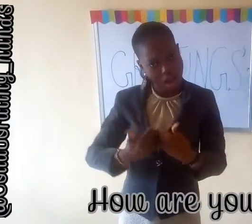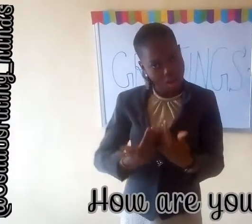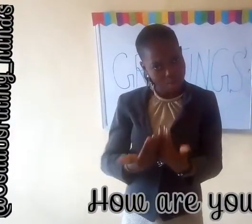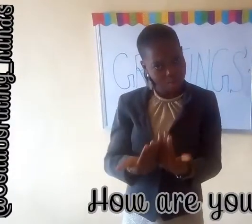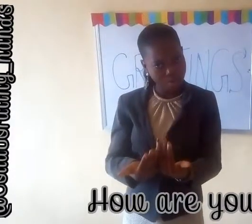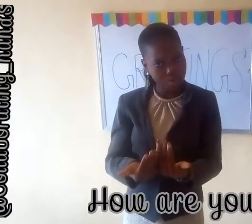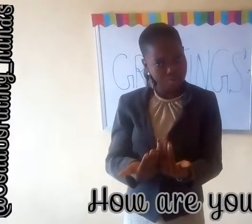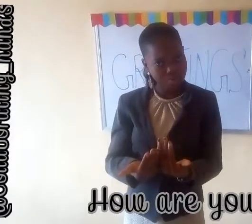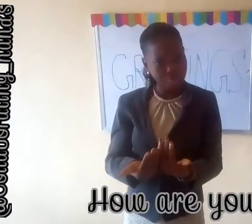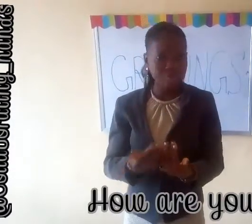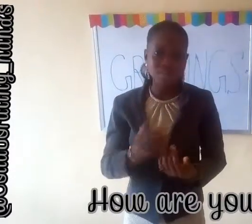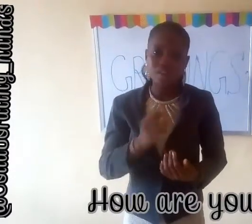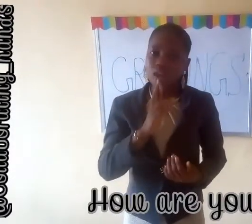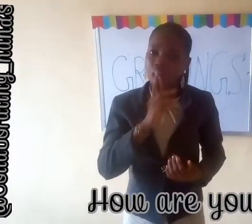How